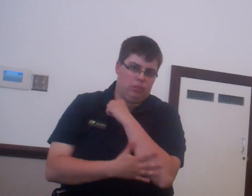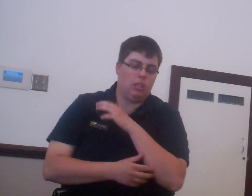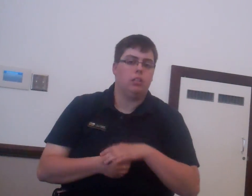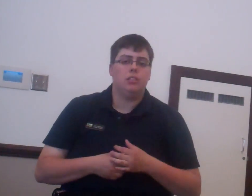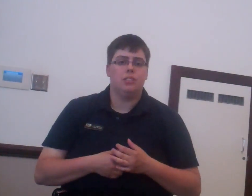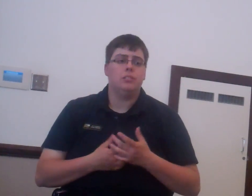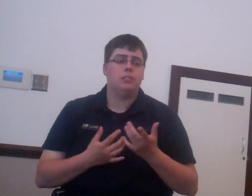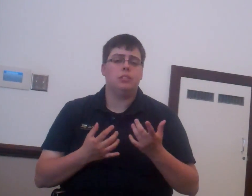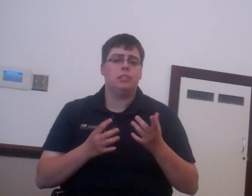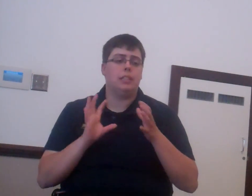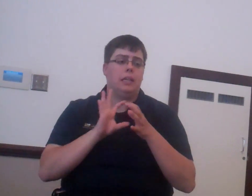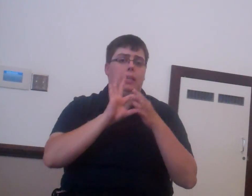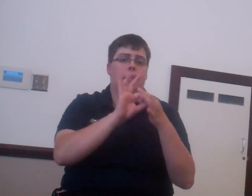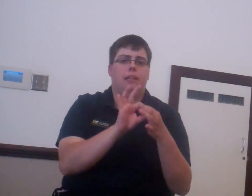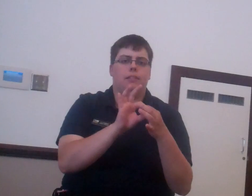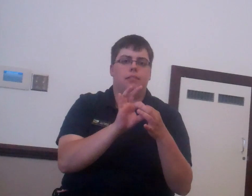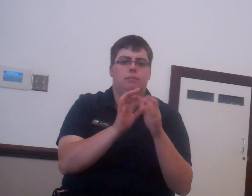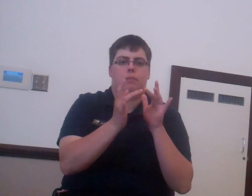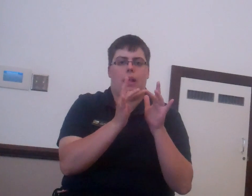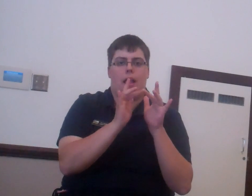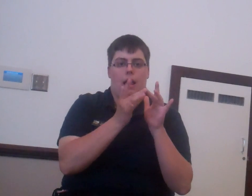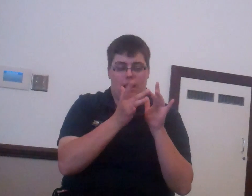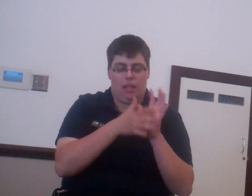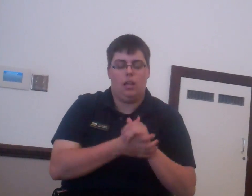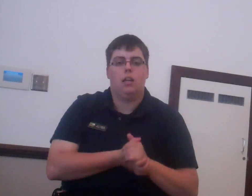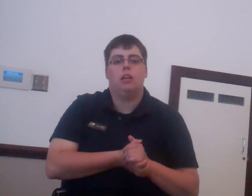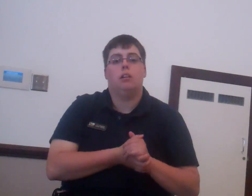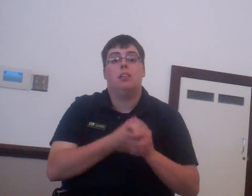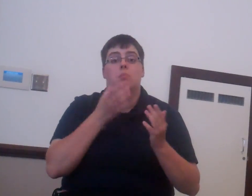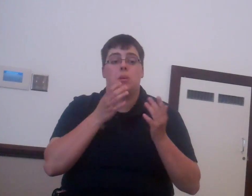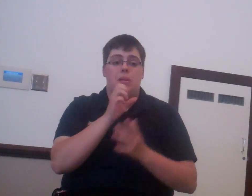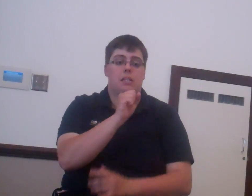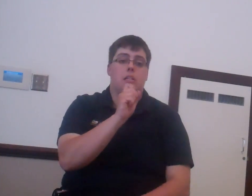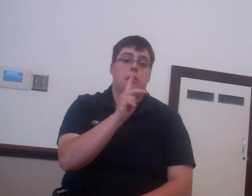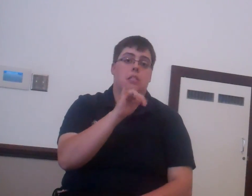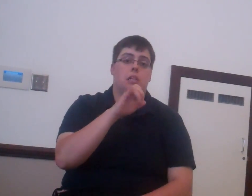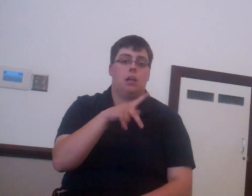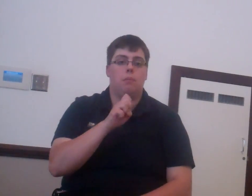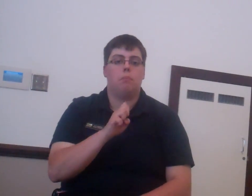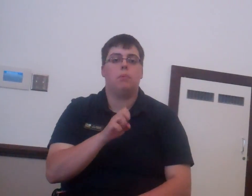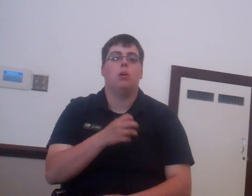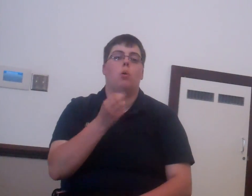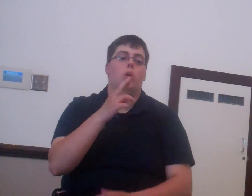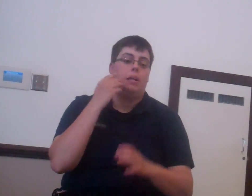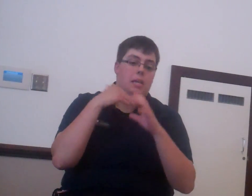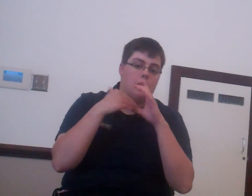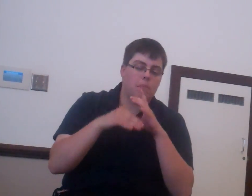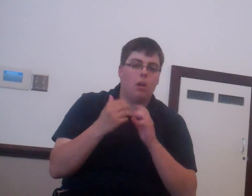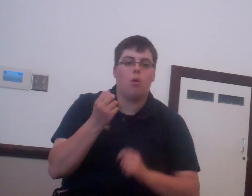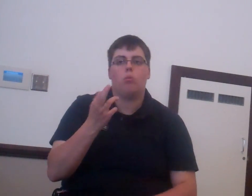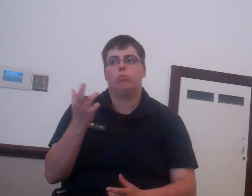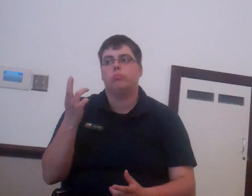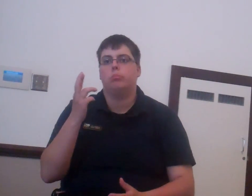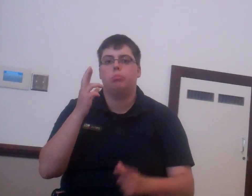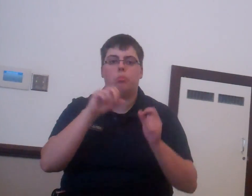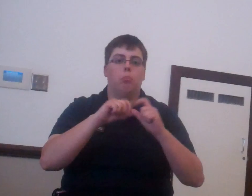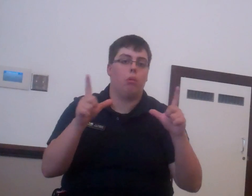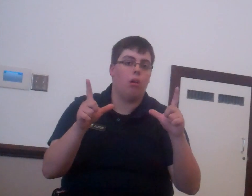that, where they're just Skyping with one another, doing everything virtually. So their network would be like a virtual network. Does that make sense? They don't have like a